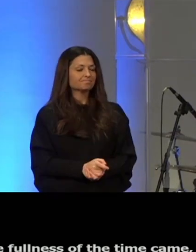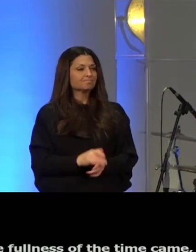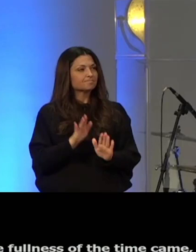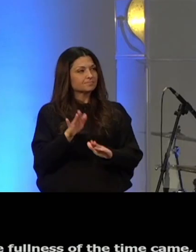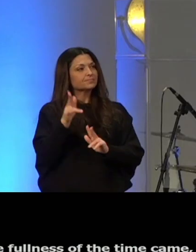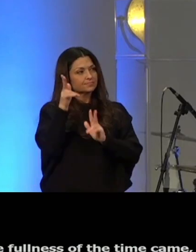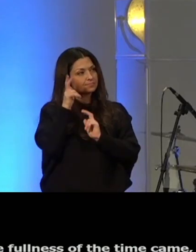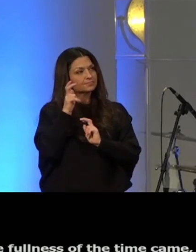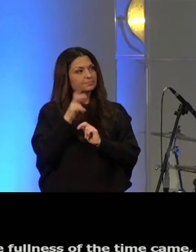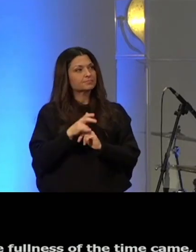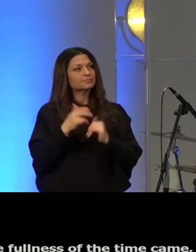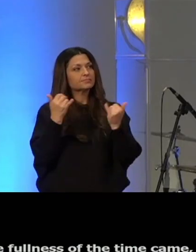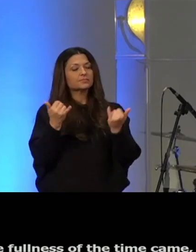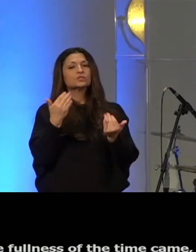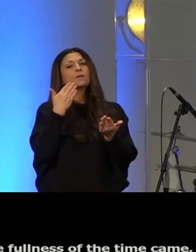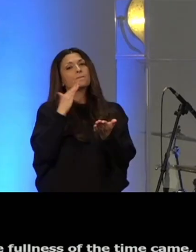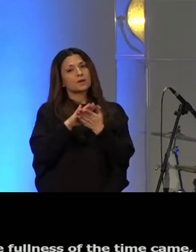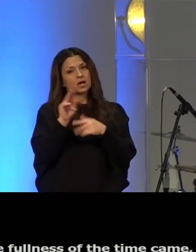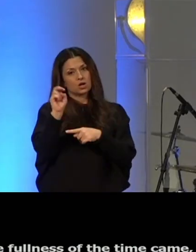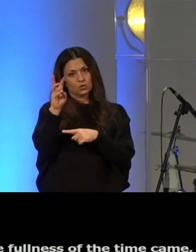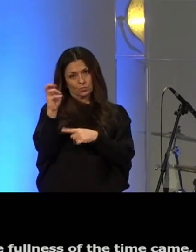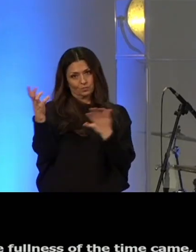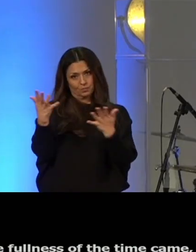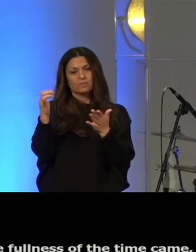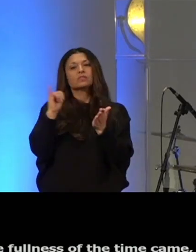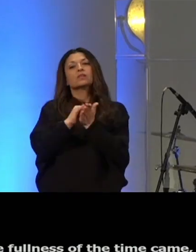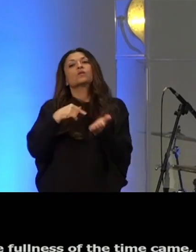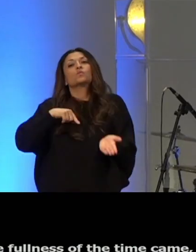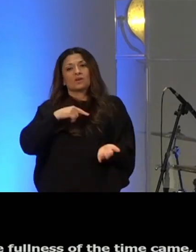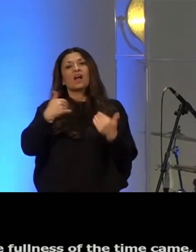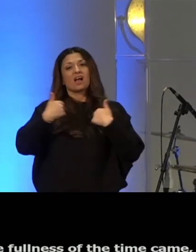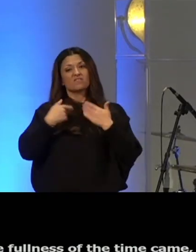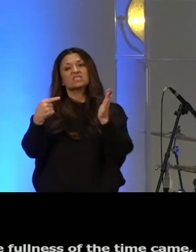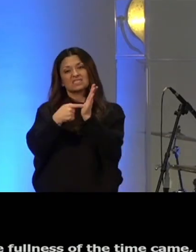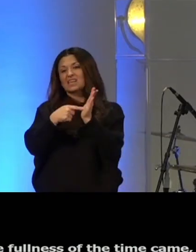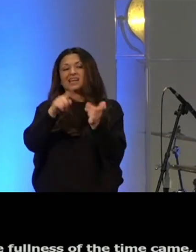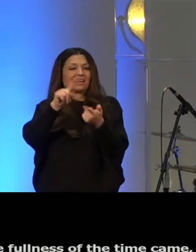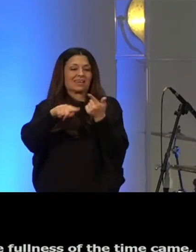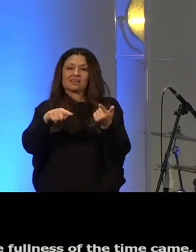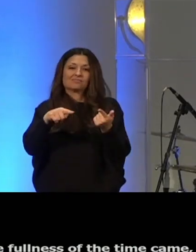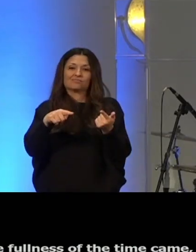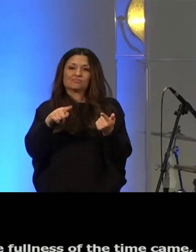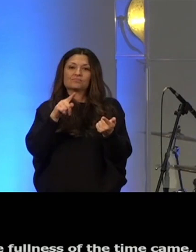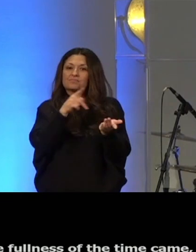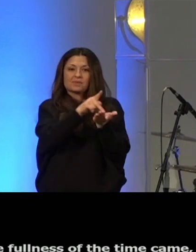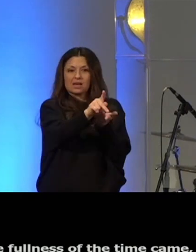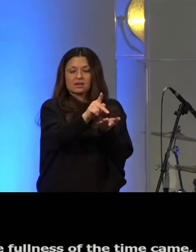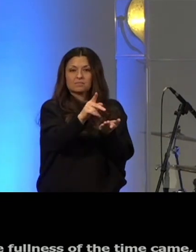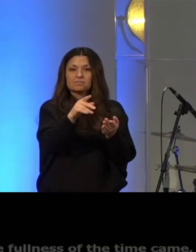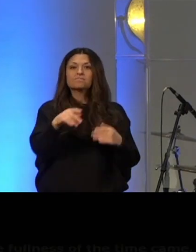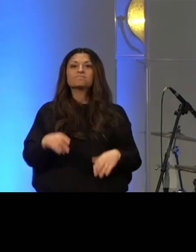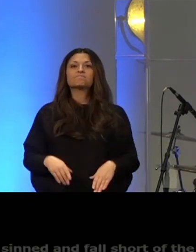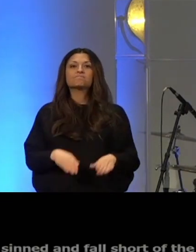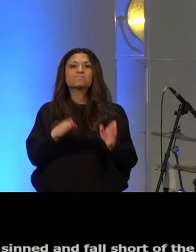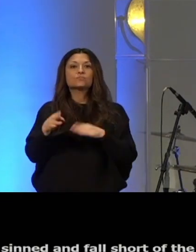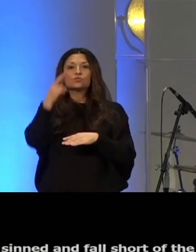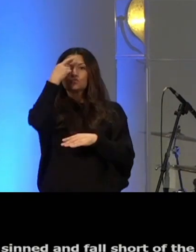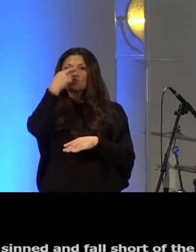Listen, here's the bad news, that we have a debt we cannot pay. In Romans chapter 3,